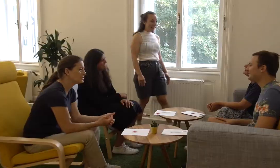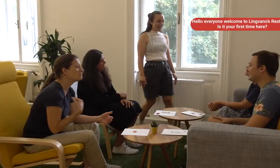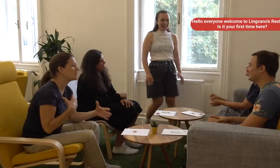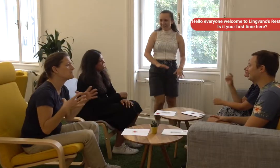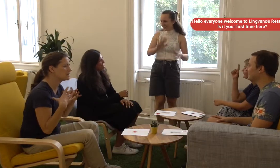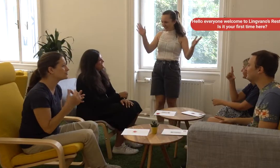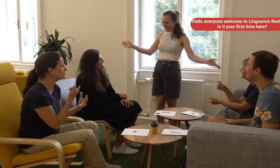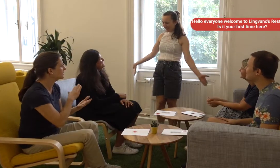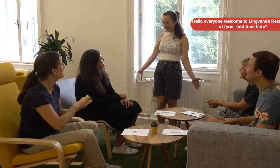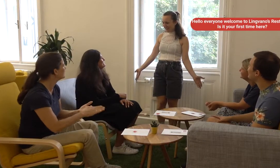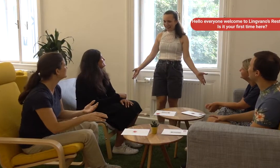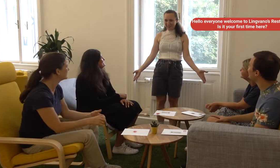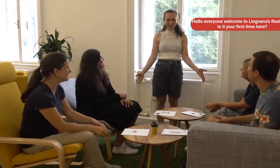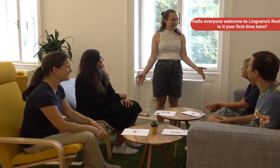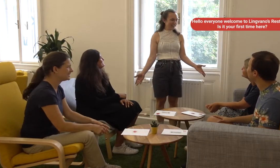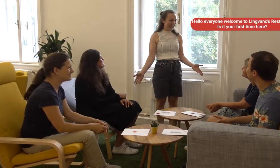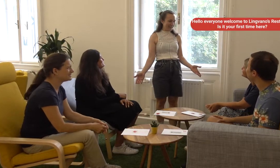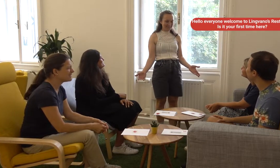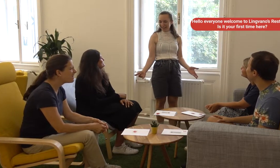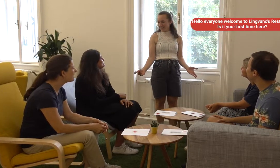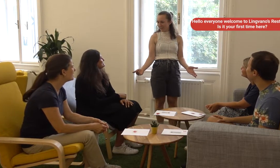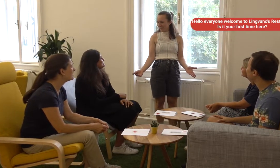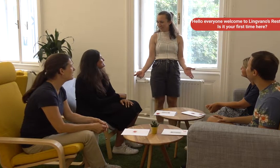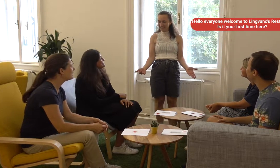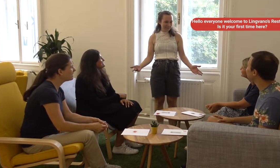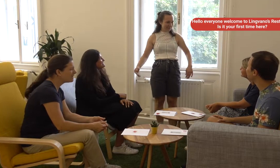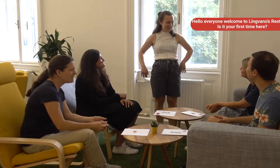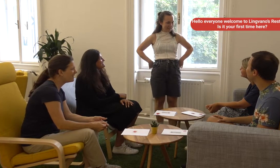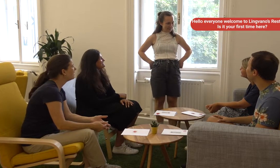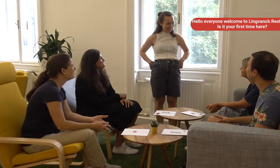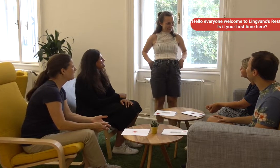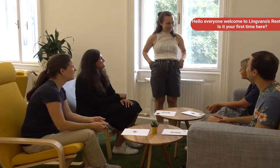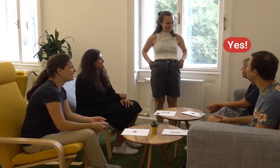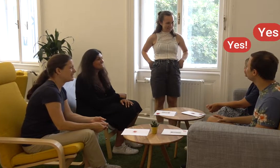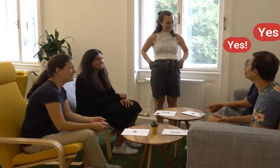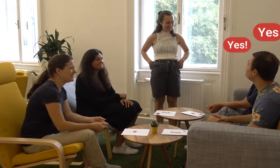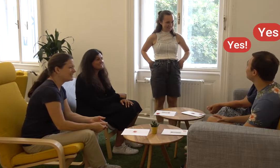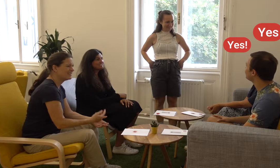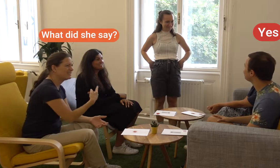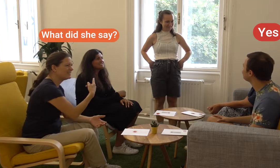Hello everyone! Welcome to Limbaa's restaurant! Is it your first time here? Yes, it is!